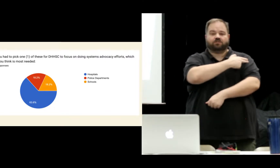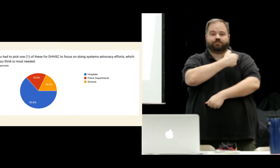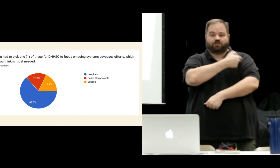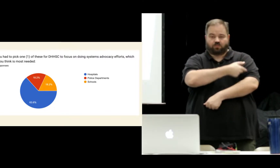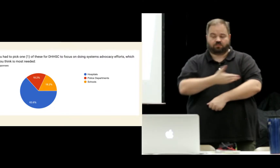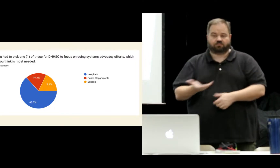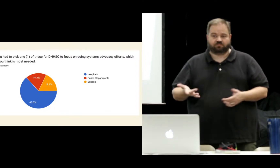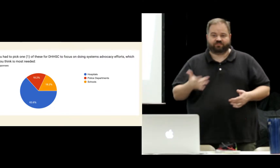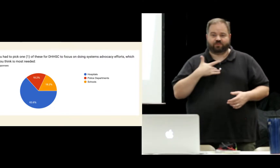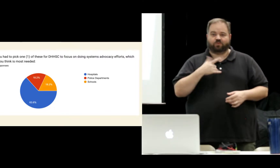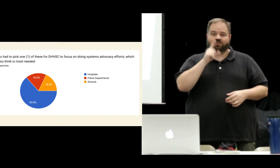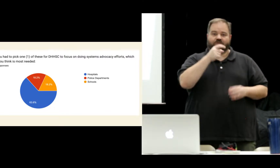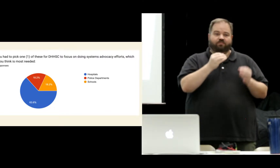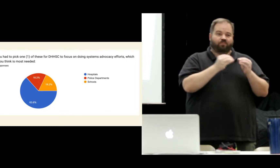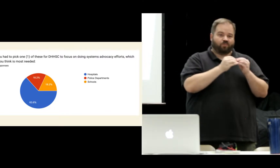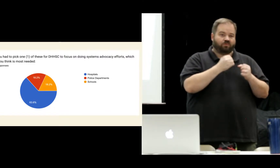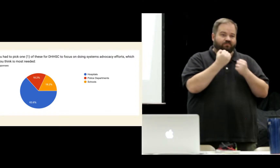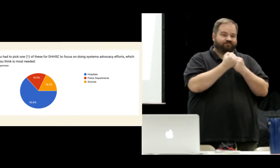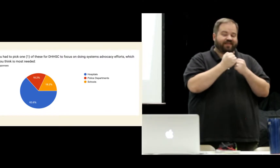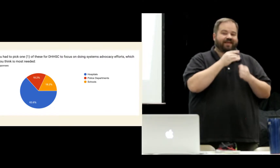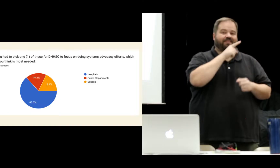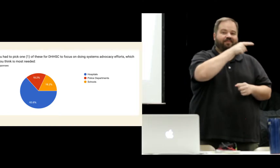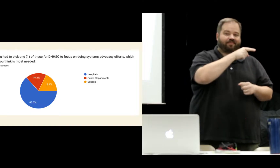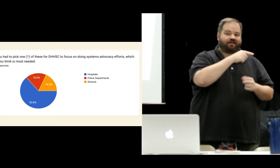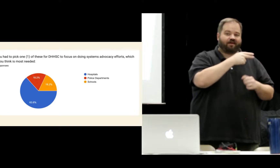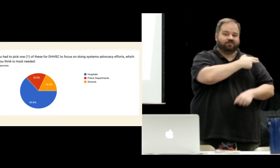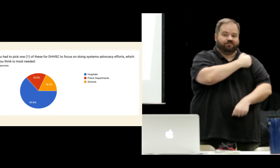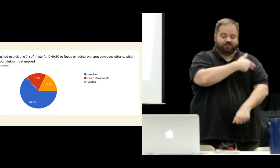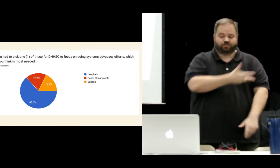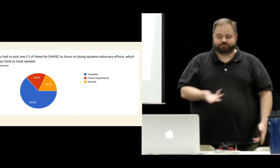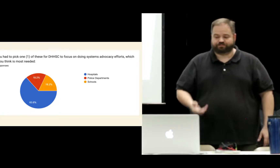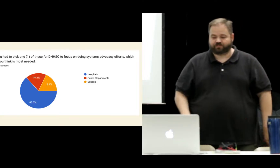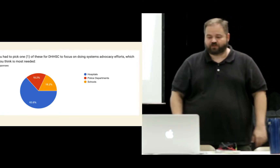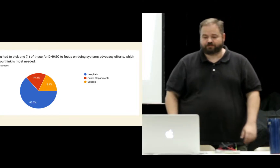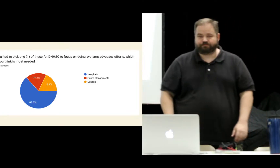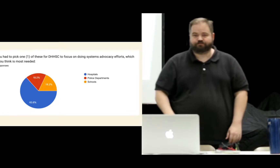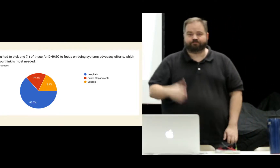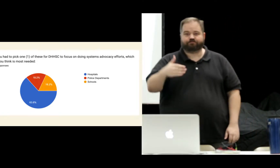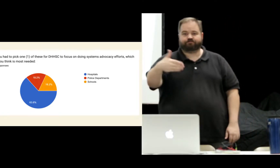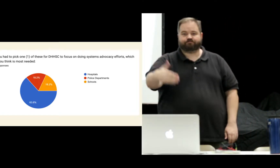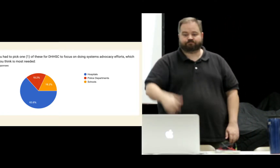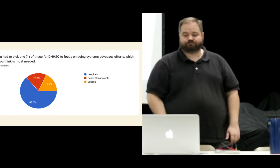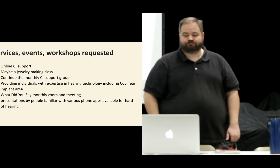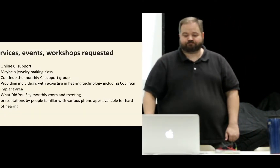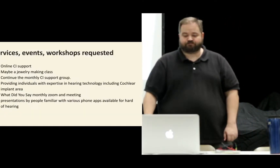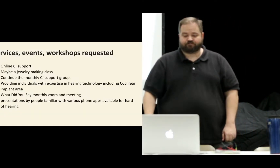there were 3 common responses. The mostly responded was in regards to hospitals.